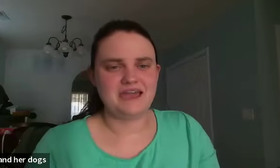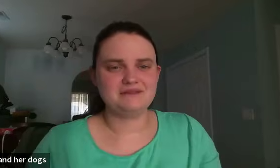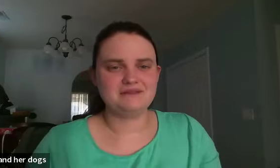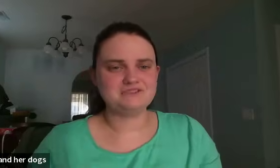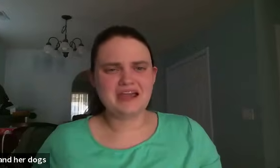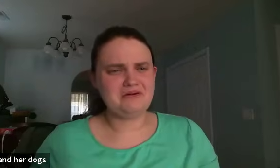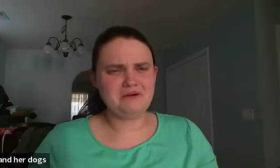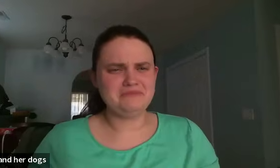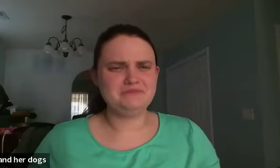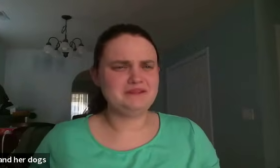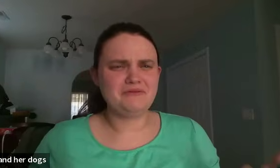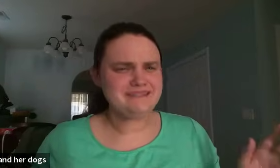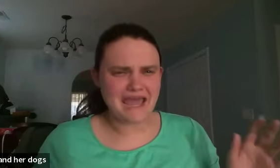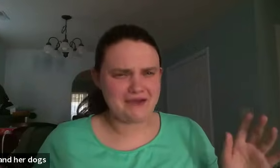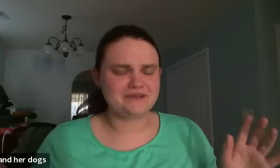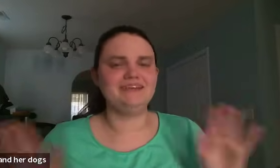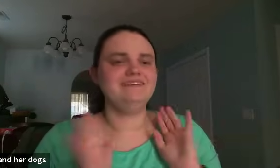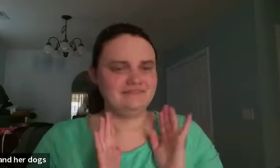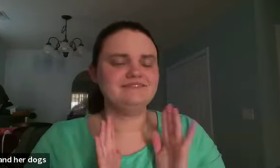And I'm just like, I don't want people to be like, what's happening?